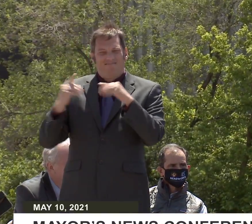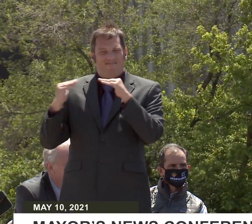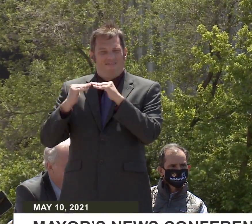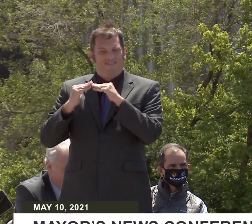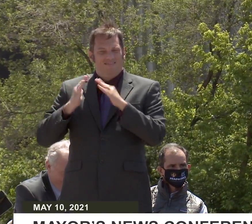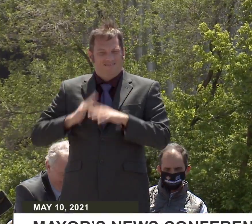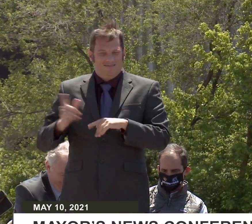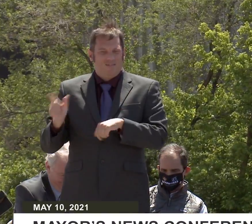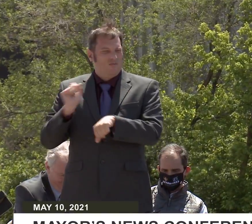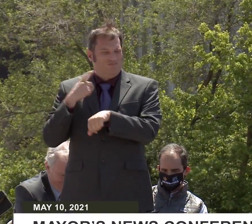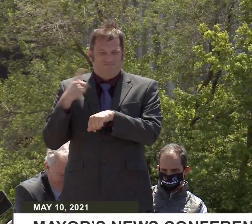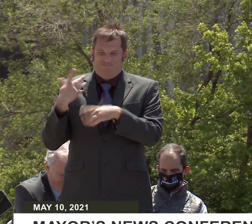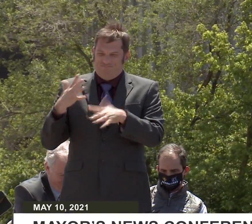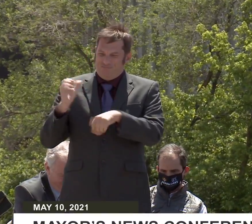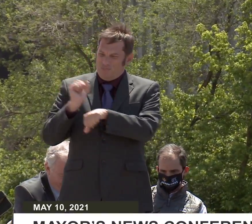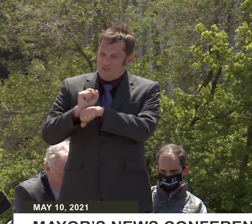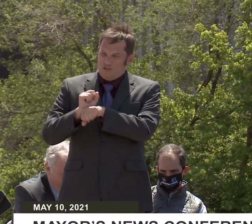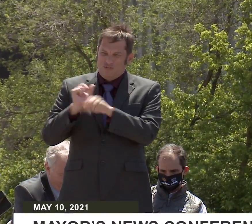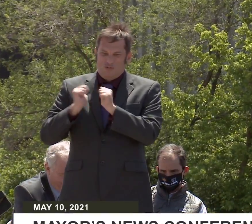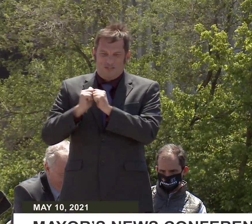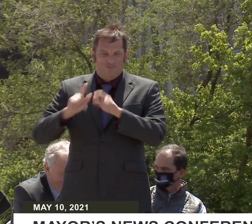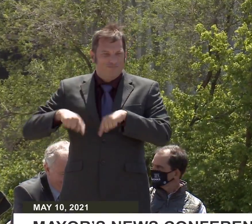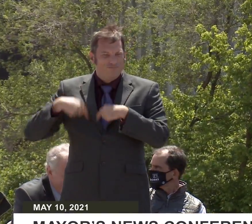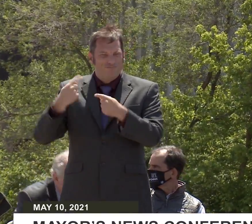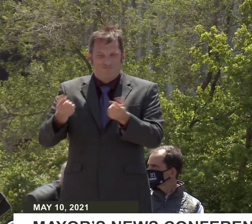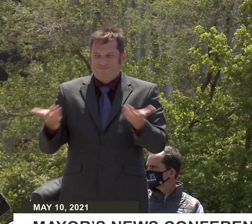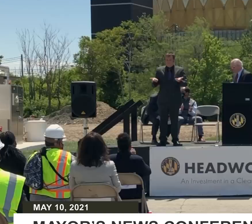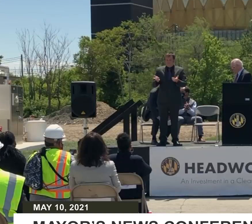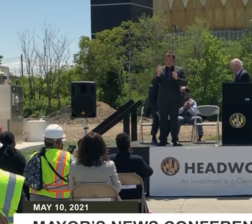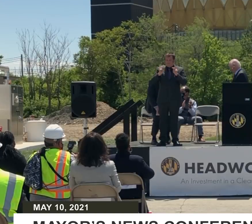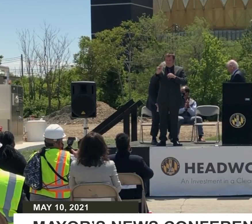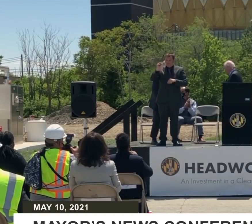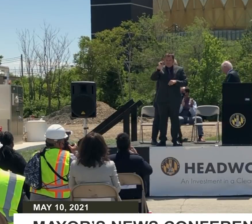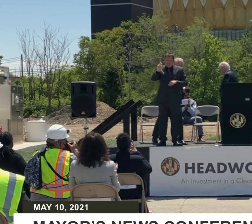seamlessly for the people of Maryland, Senator Chris Van Hollen.